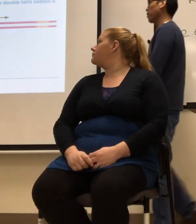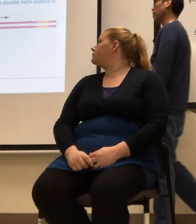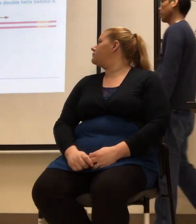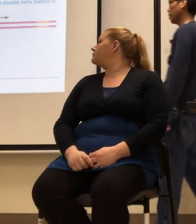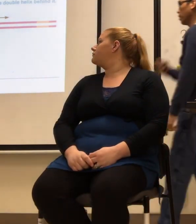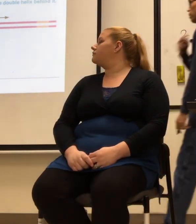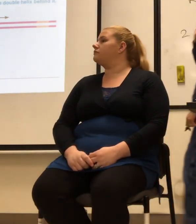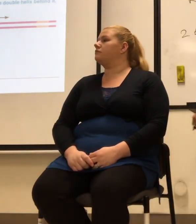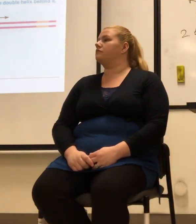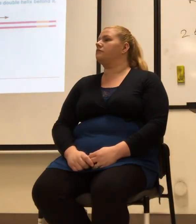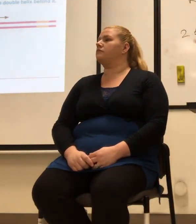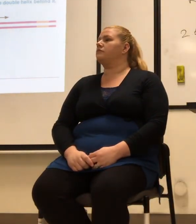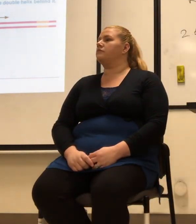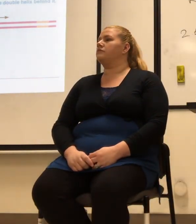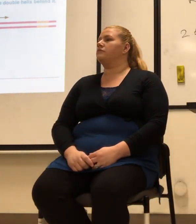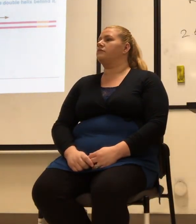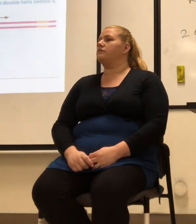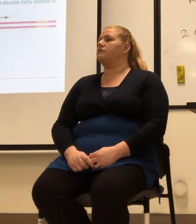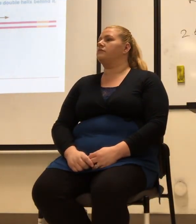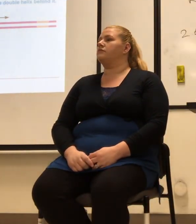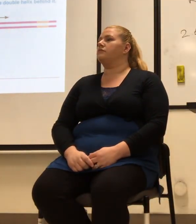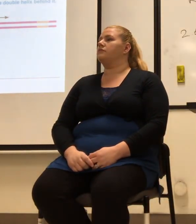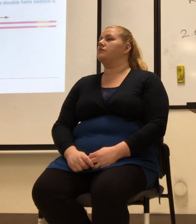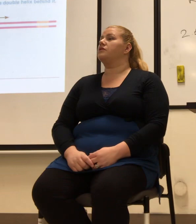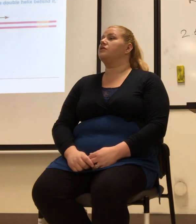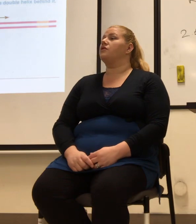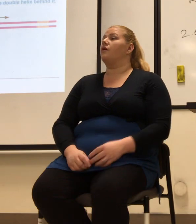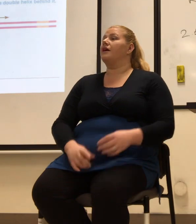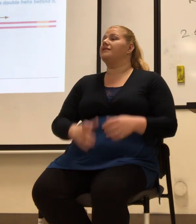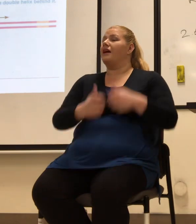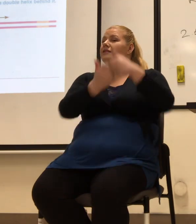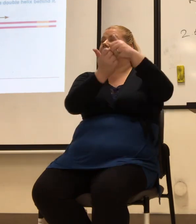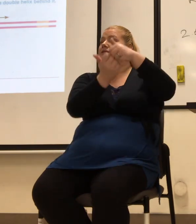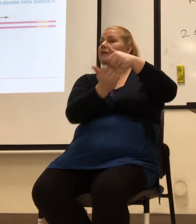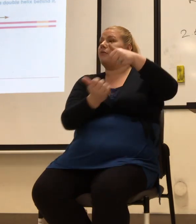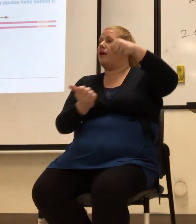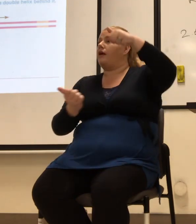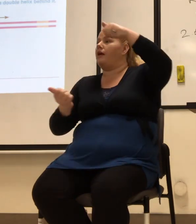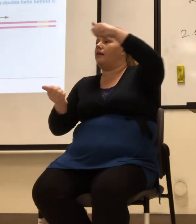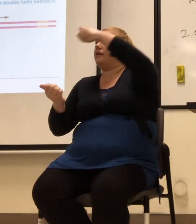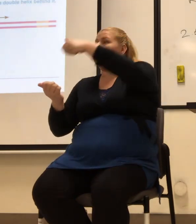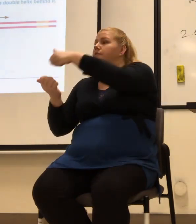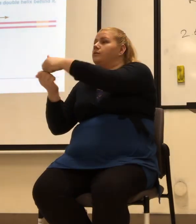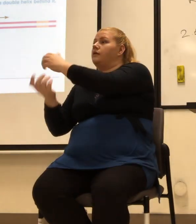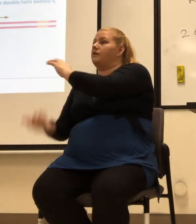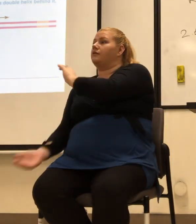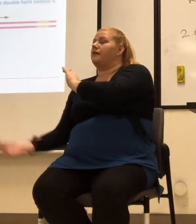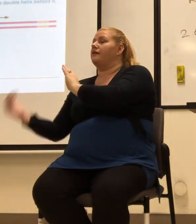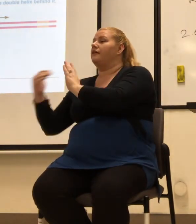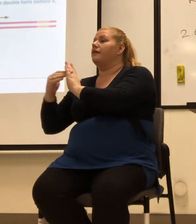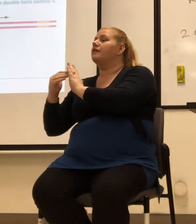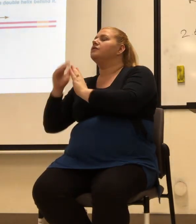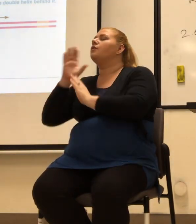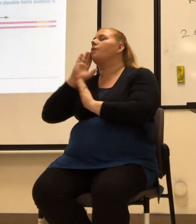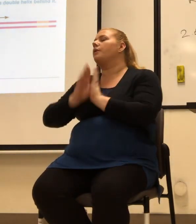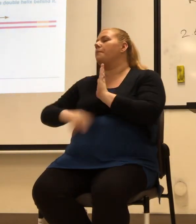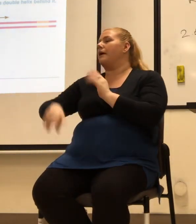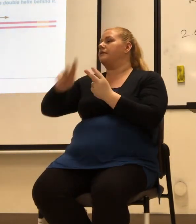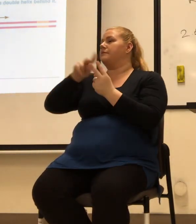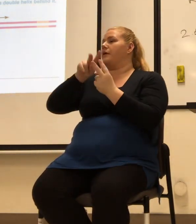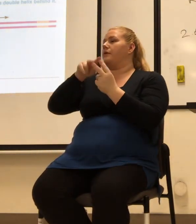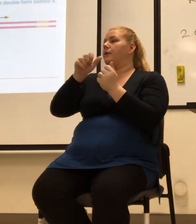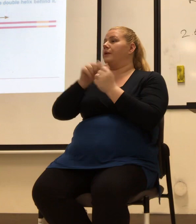behind it. So it's unwinding, rewinding. Basically, you're base pairing with the